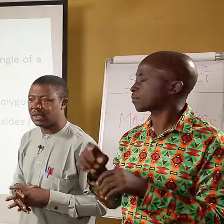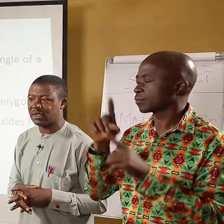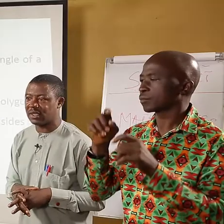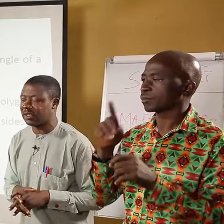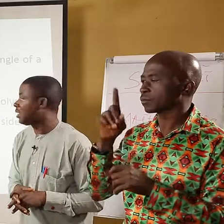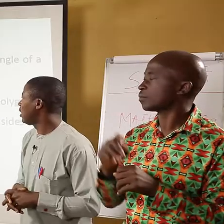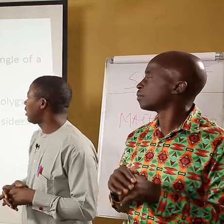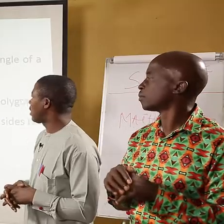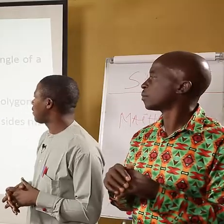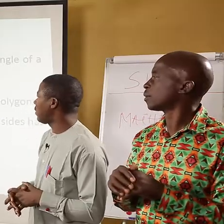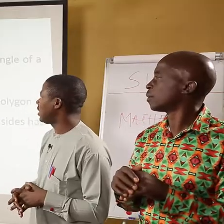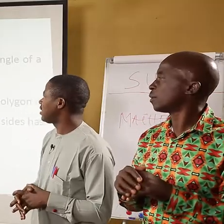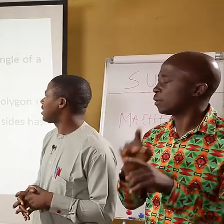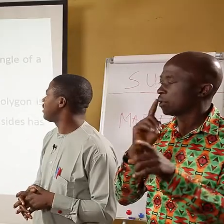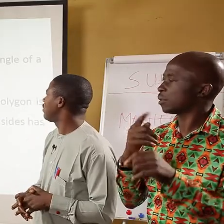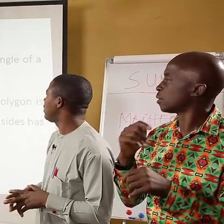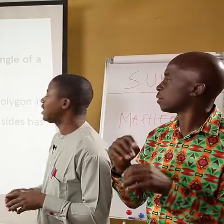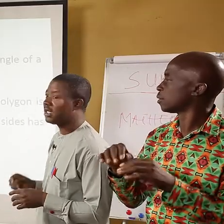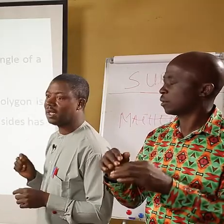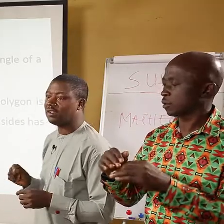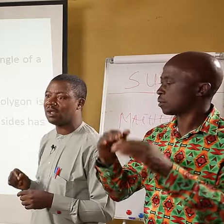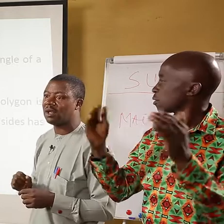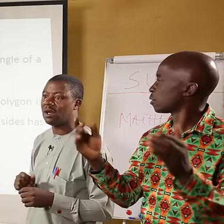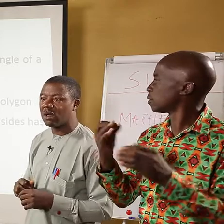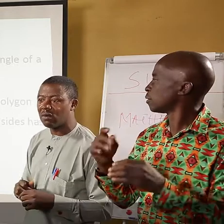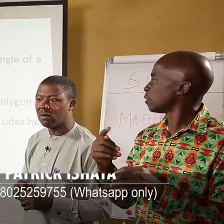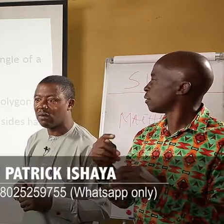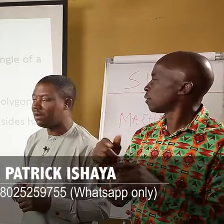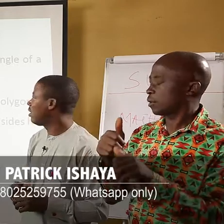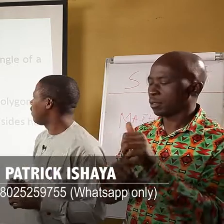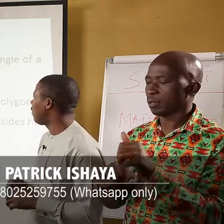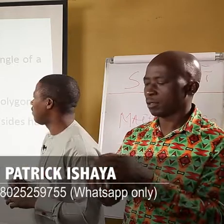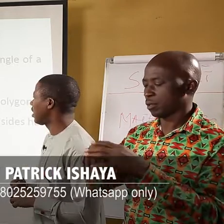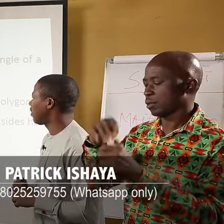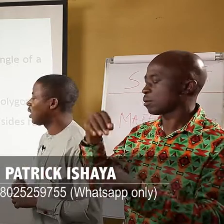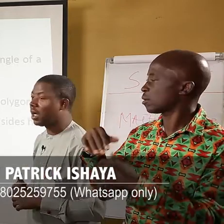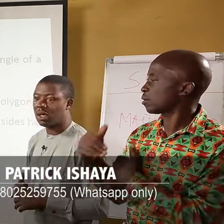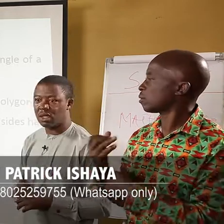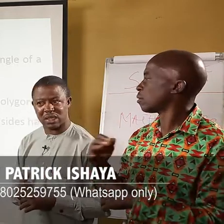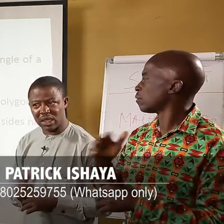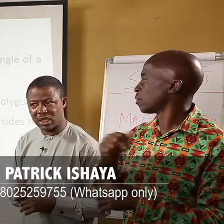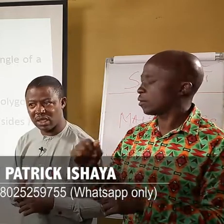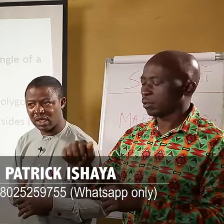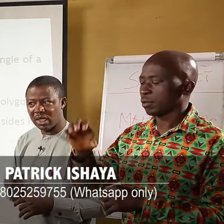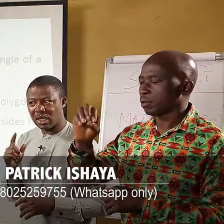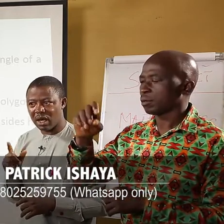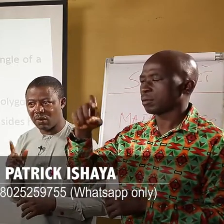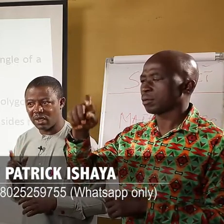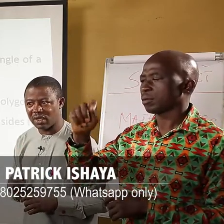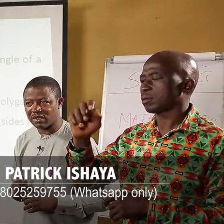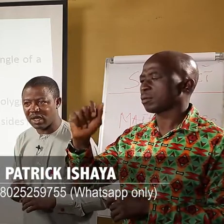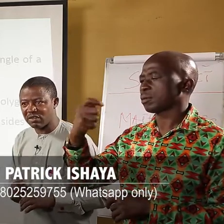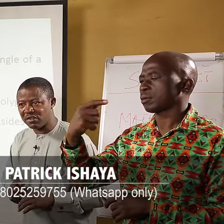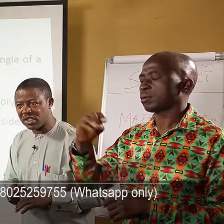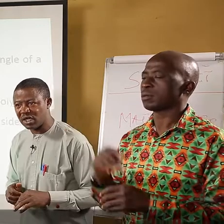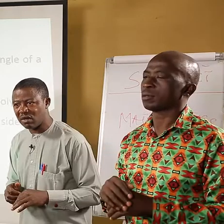question 1 says, calculate the size of each exterior angle of a regular octagon.